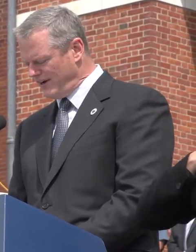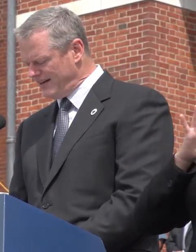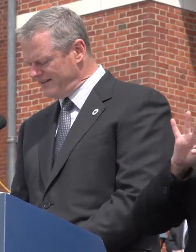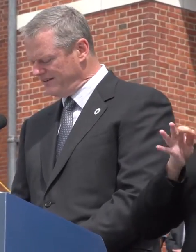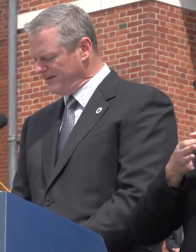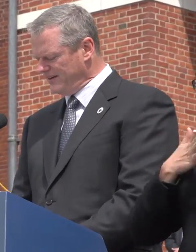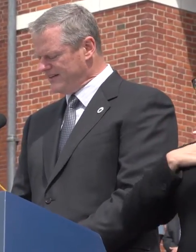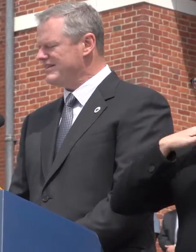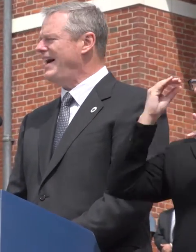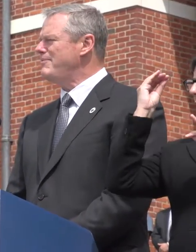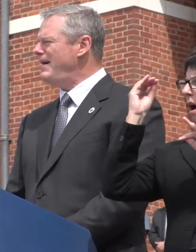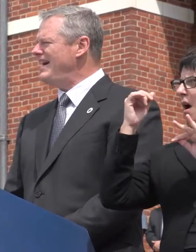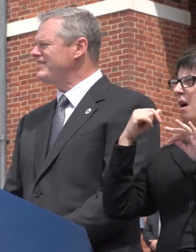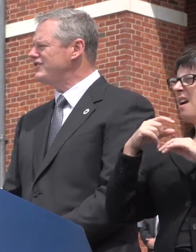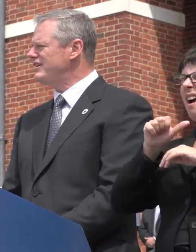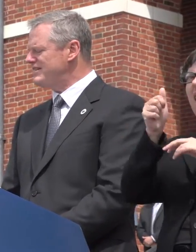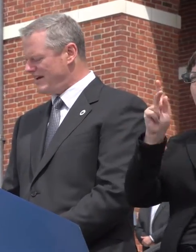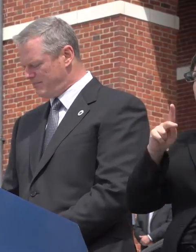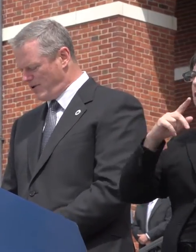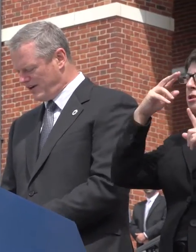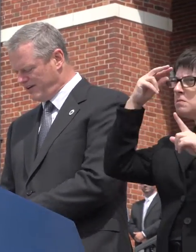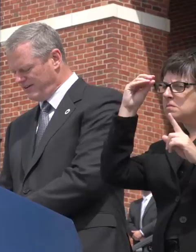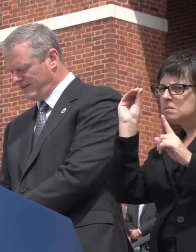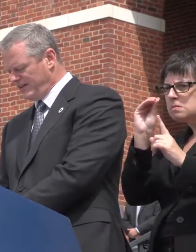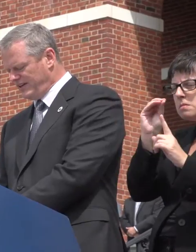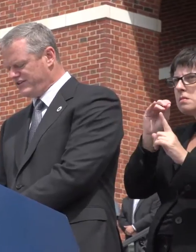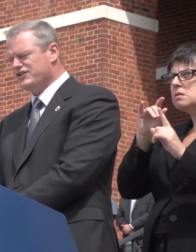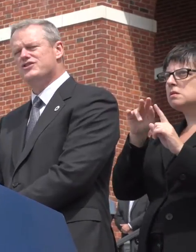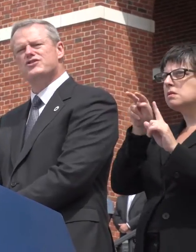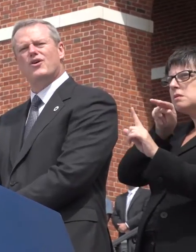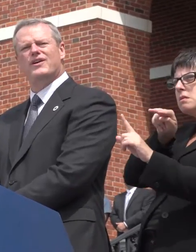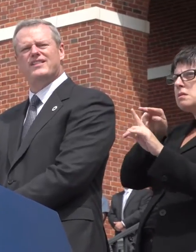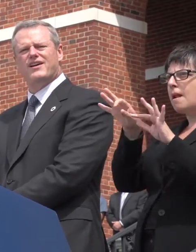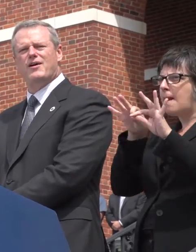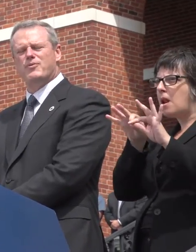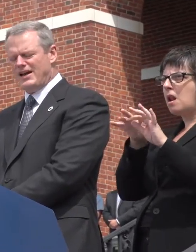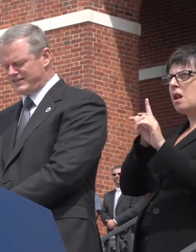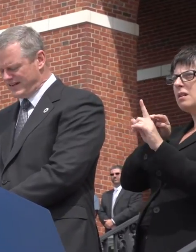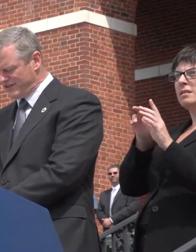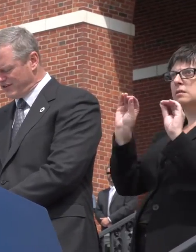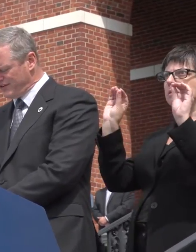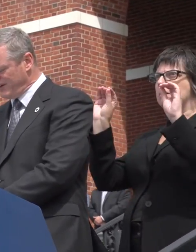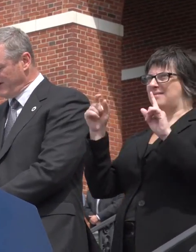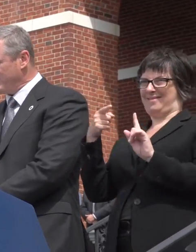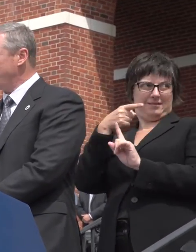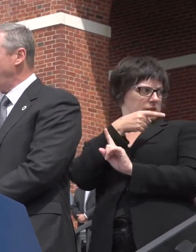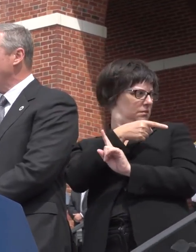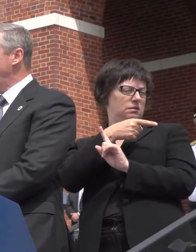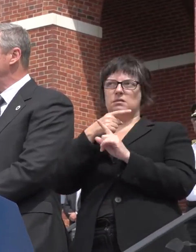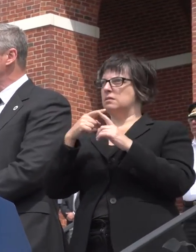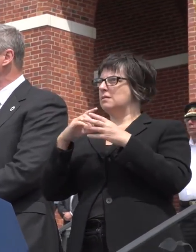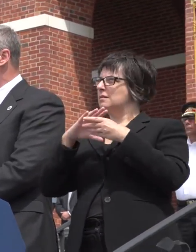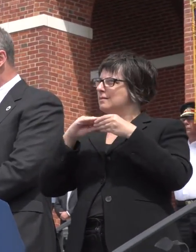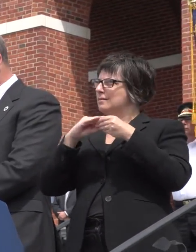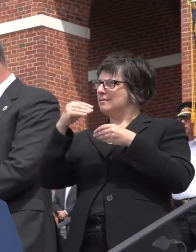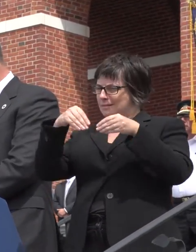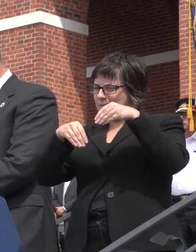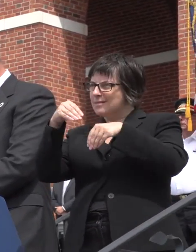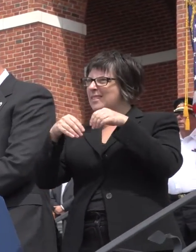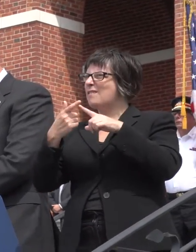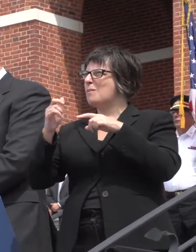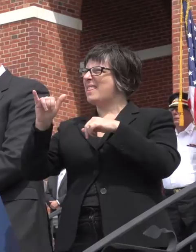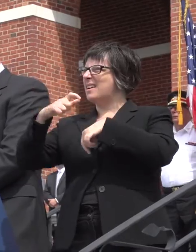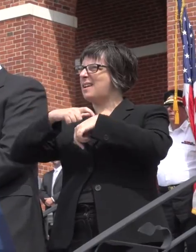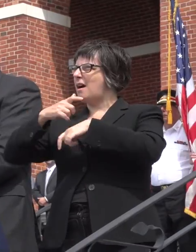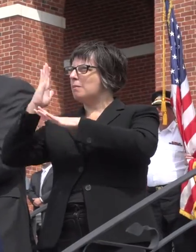an historian, it's not a passage in a textbook, it's the story that our predecessors from that revolutionary